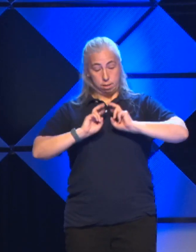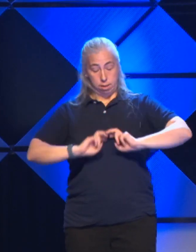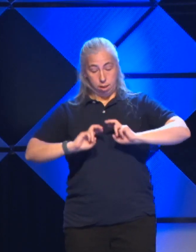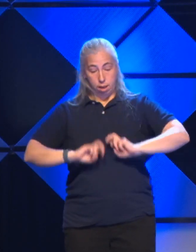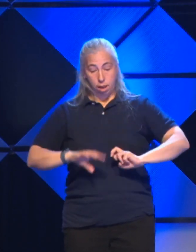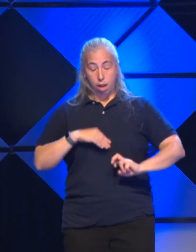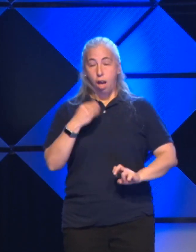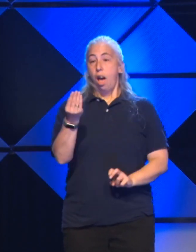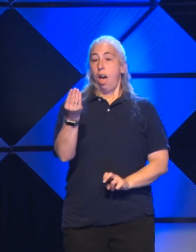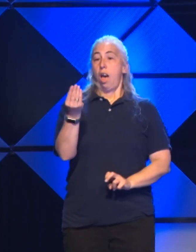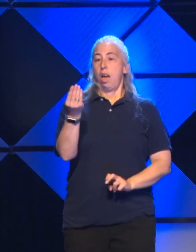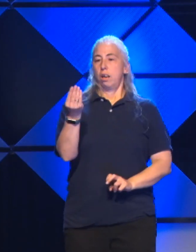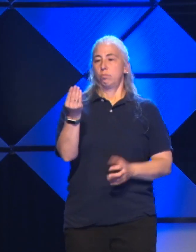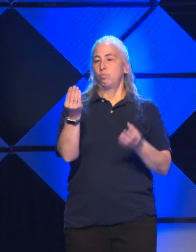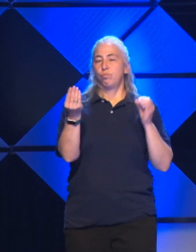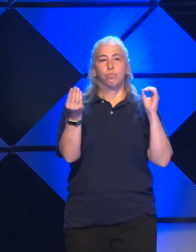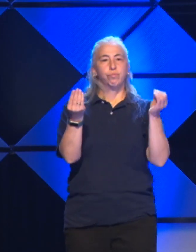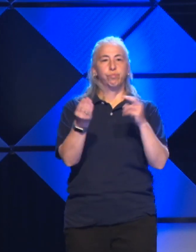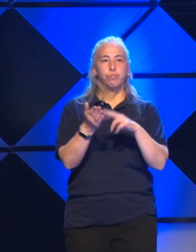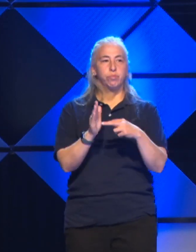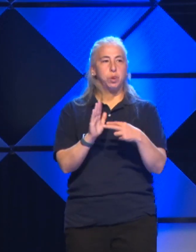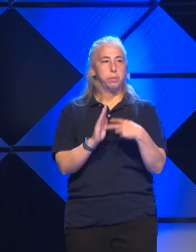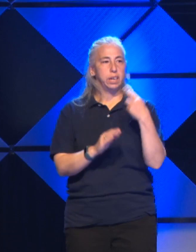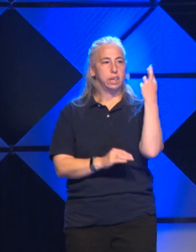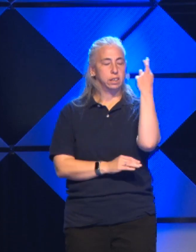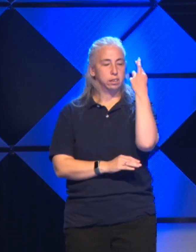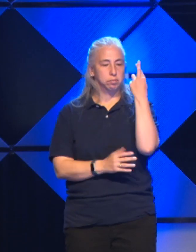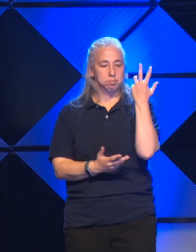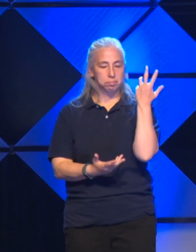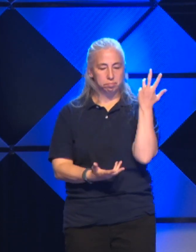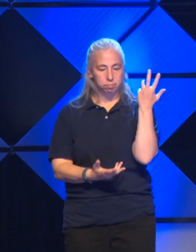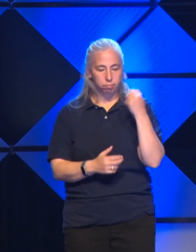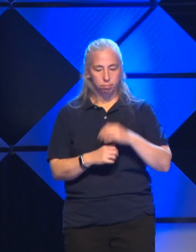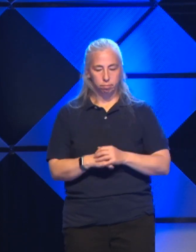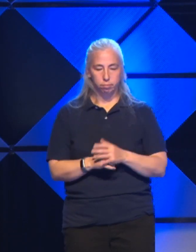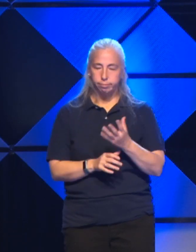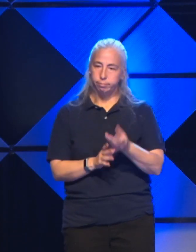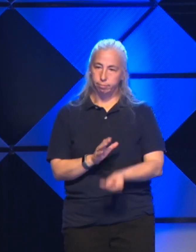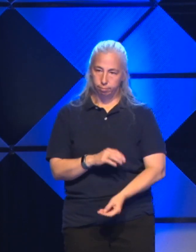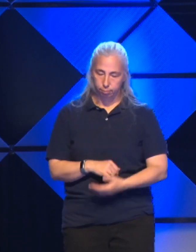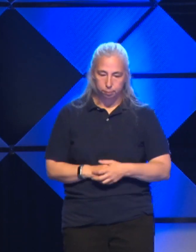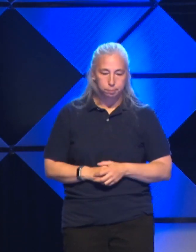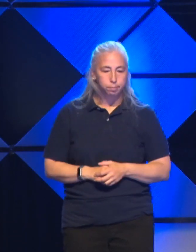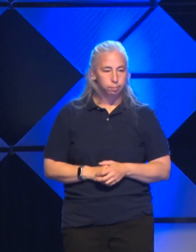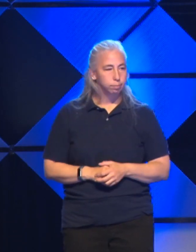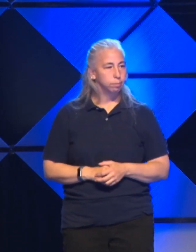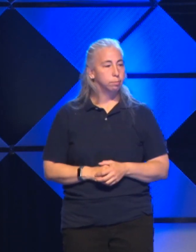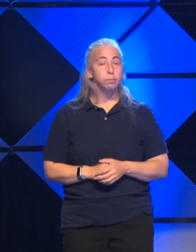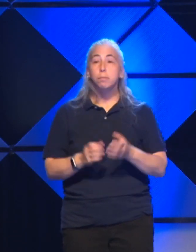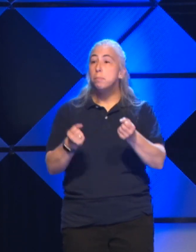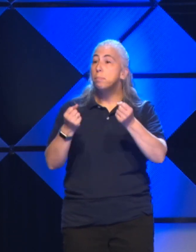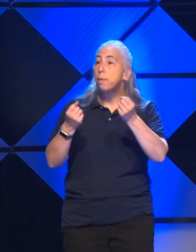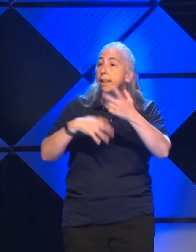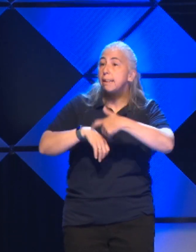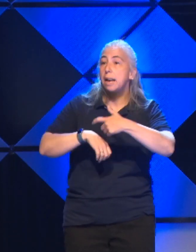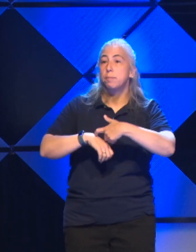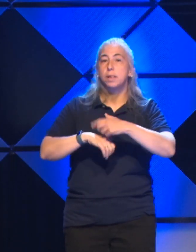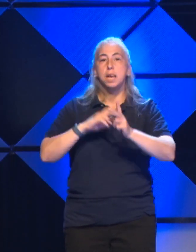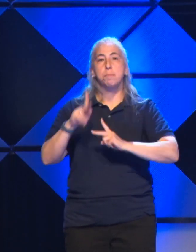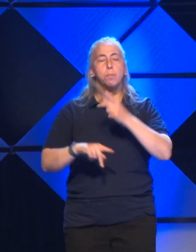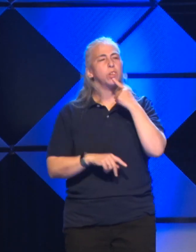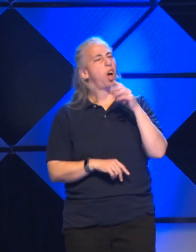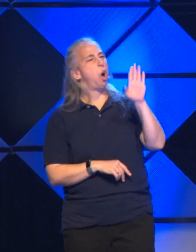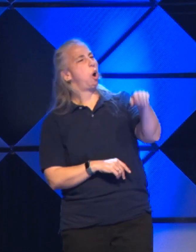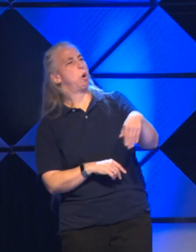flag. Because there will be all the time thoughts and people that will try to convince us that we do not matter, when in